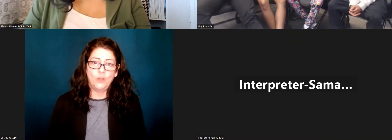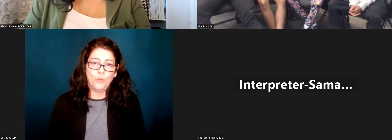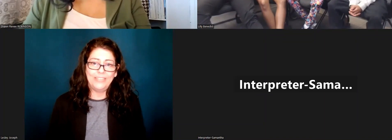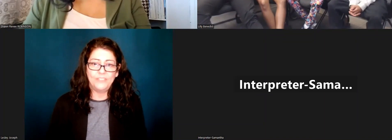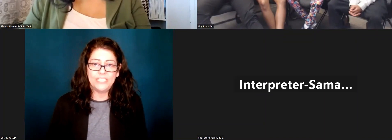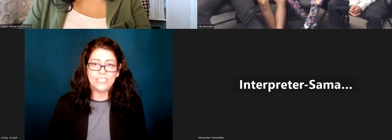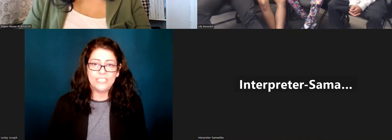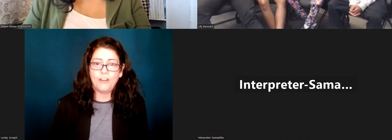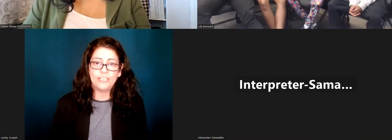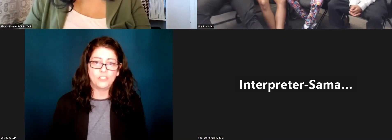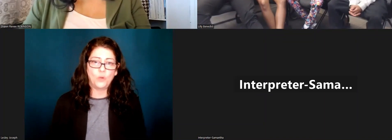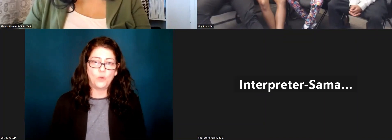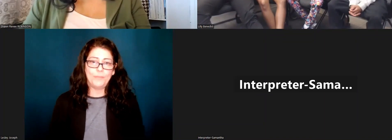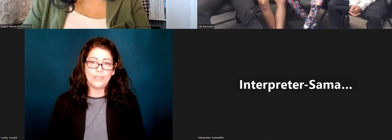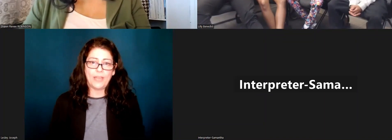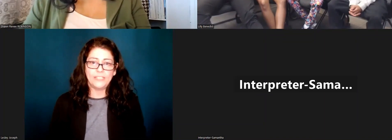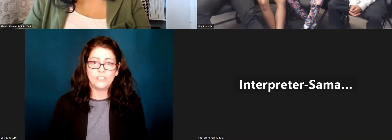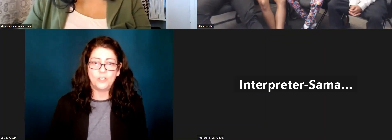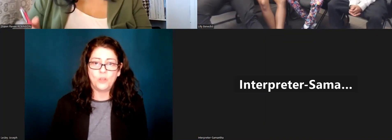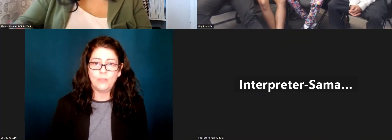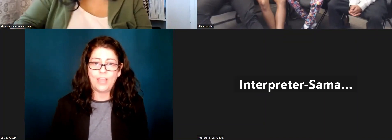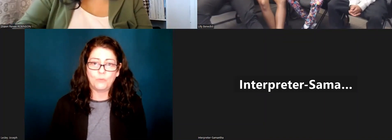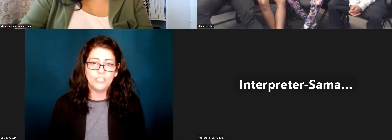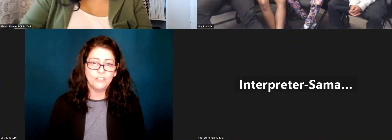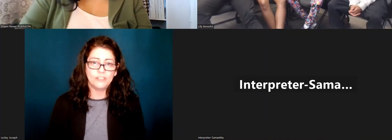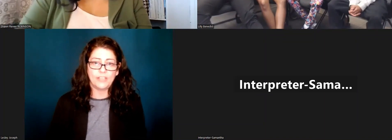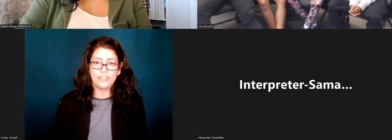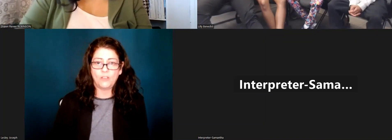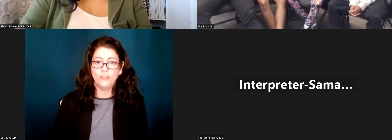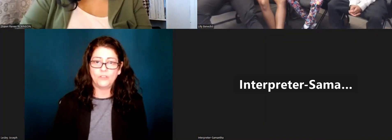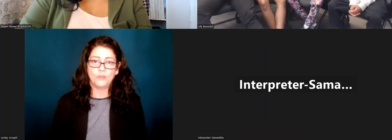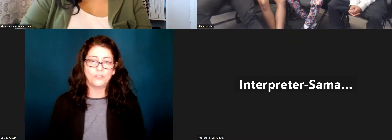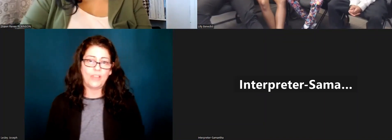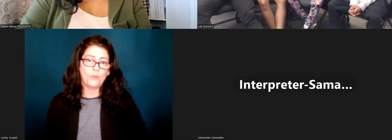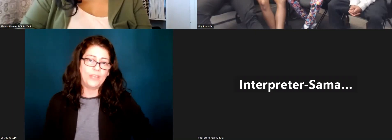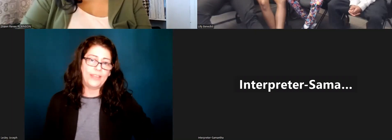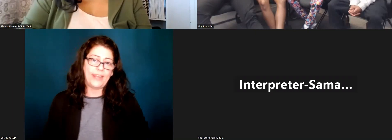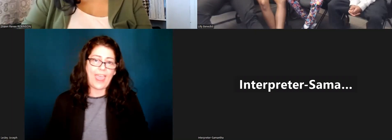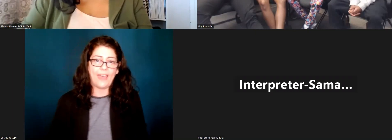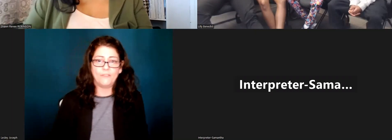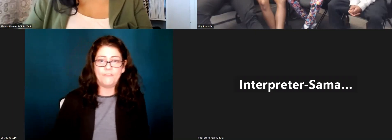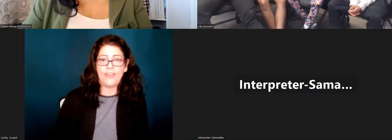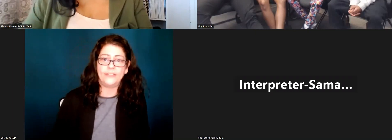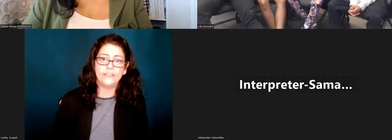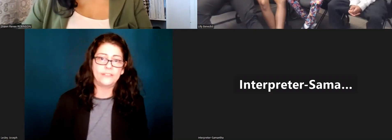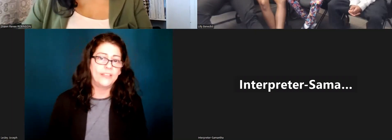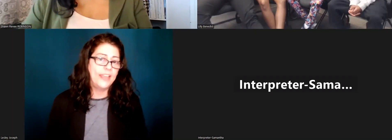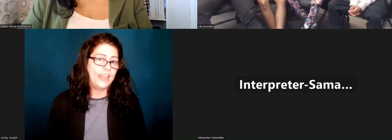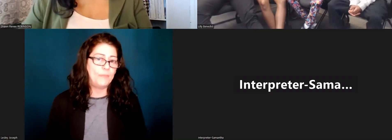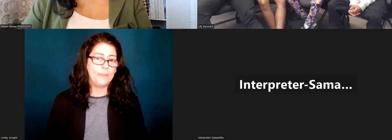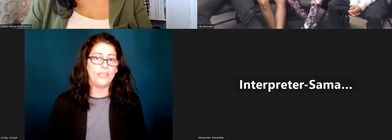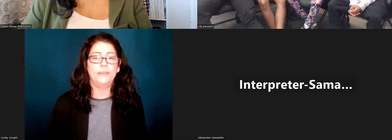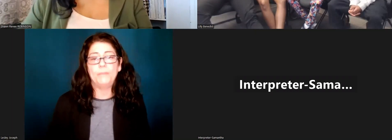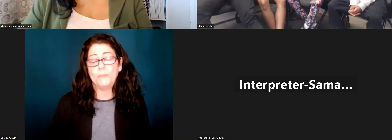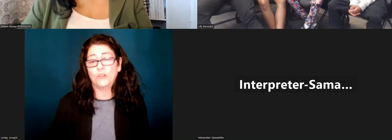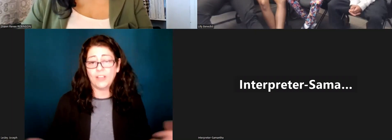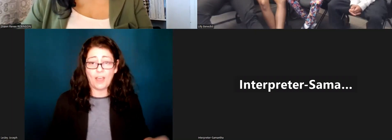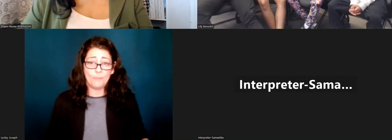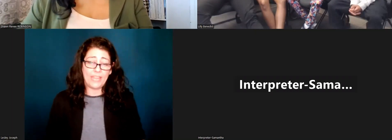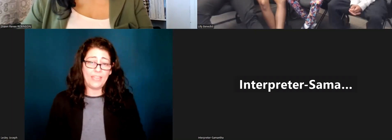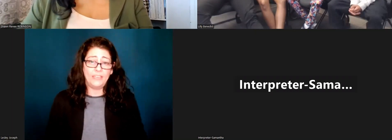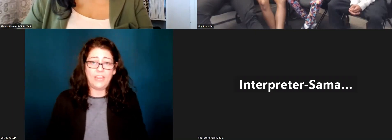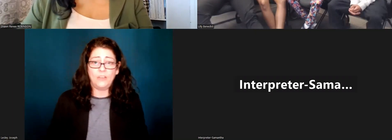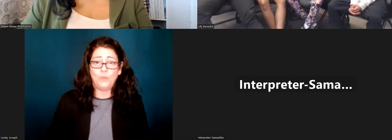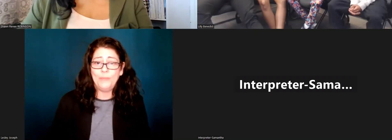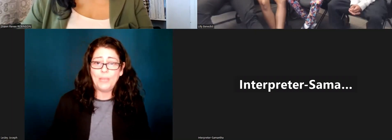And, you know, we live in different areas, so it would be nice to know like regional signs also. So like we can have events and maybe people can